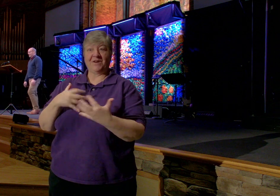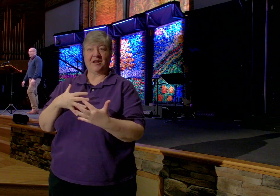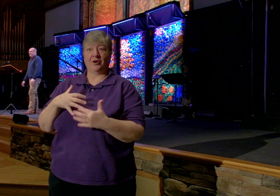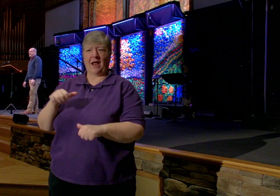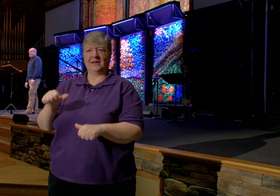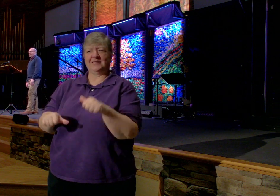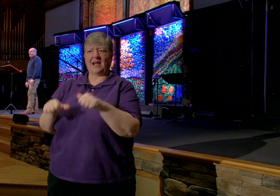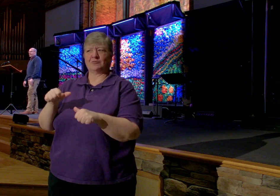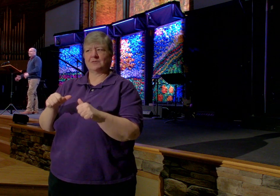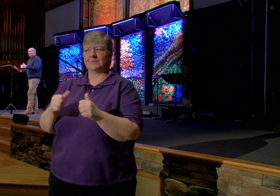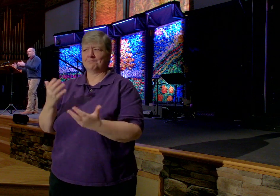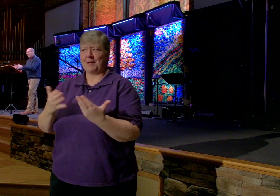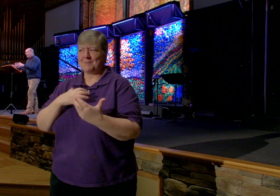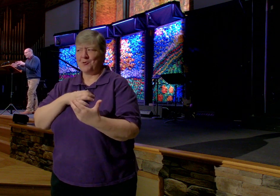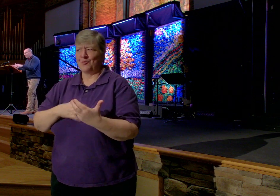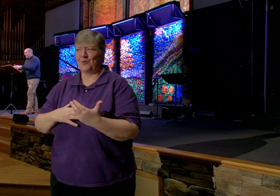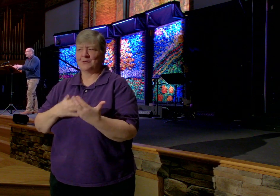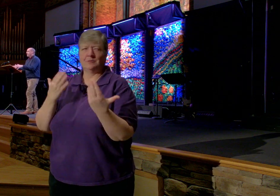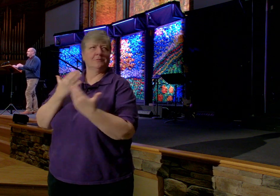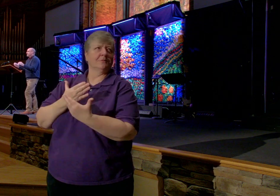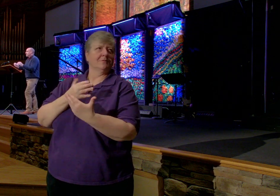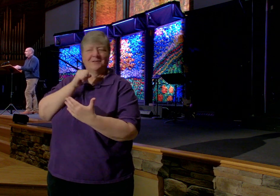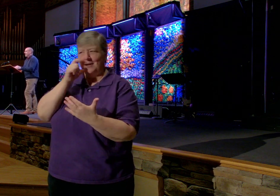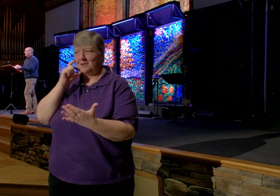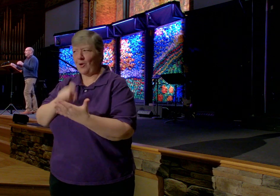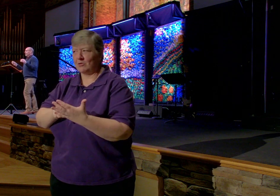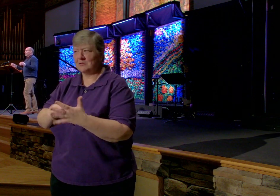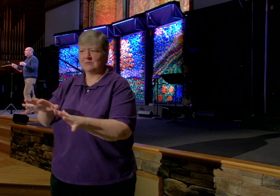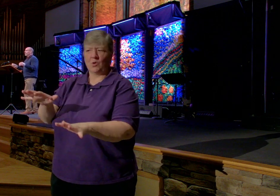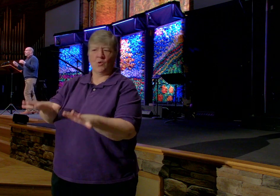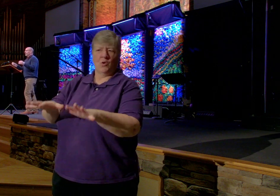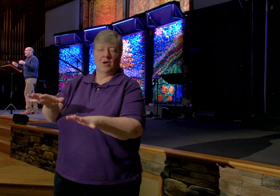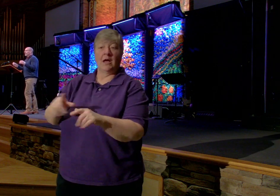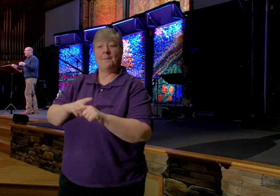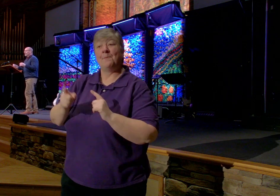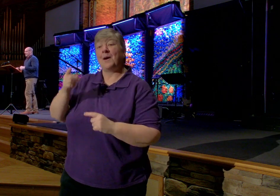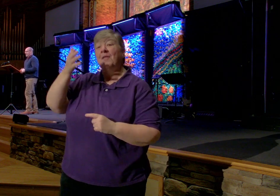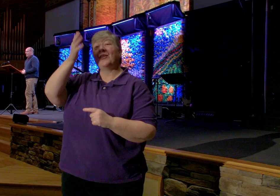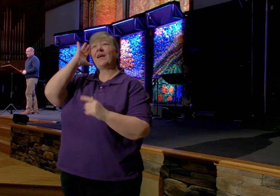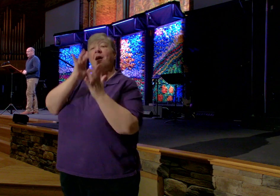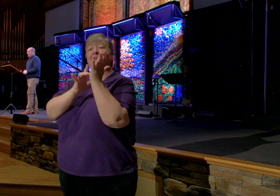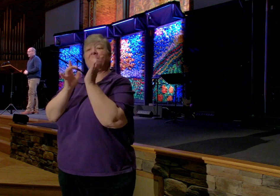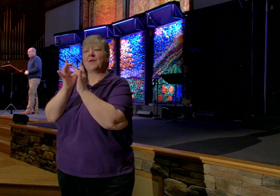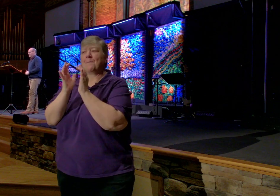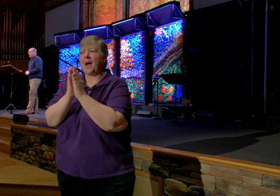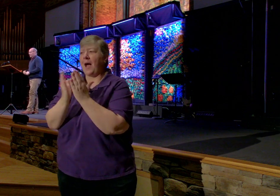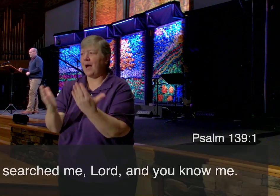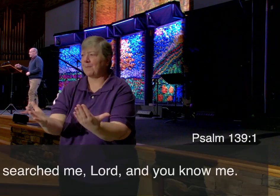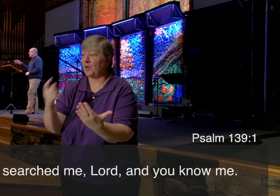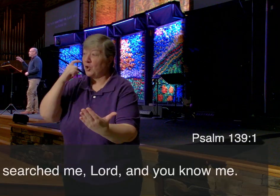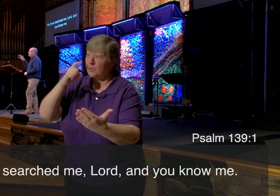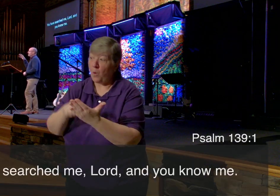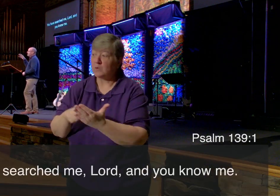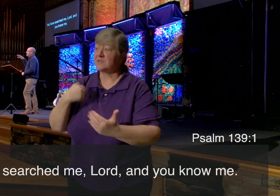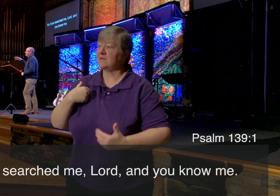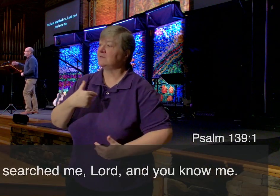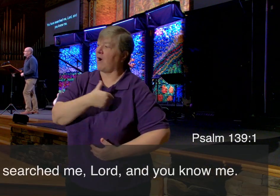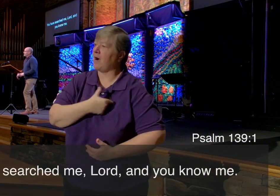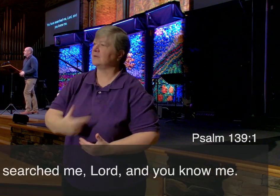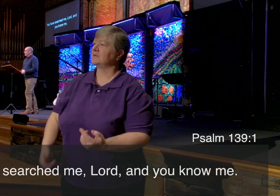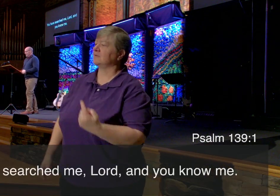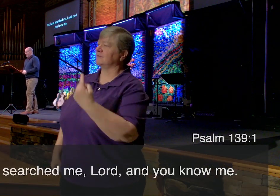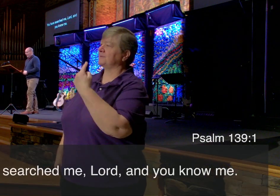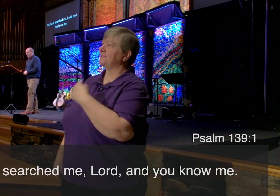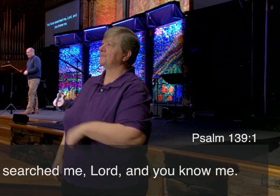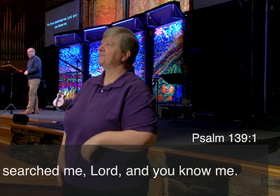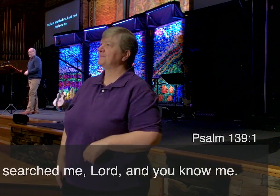notice quite so much. But the God of the Bible is the God who notices us. The psalmist says, "You